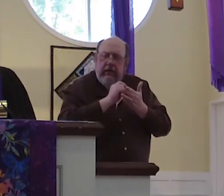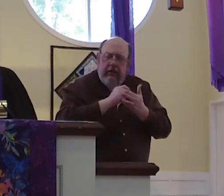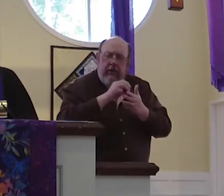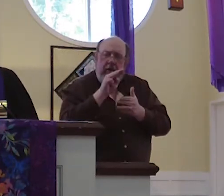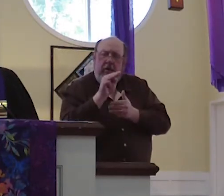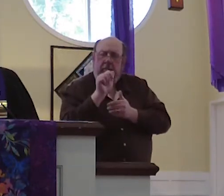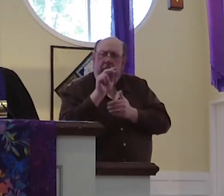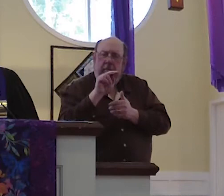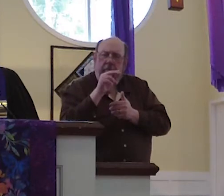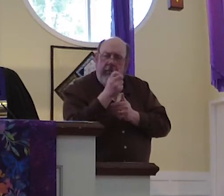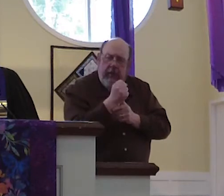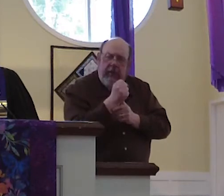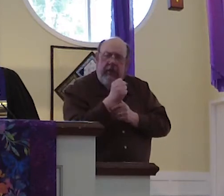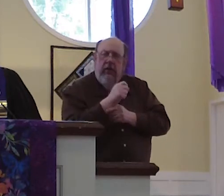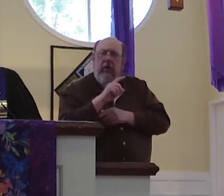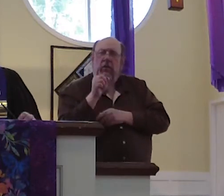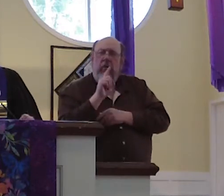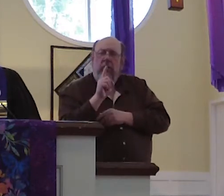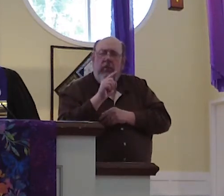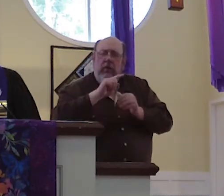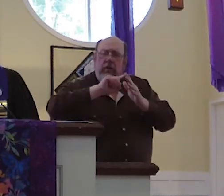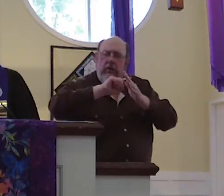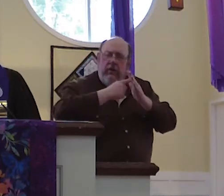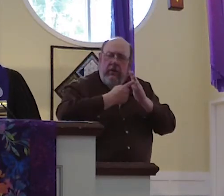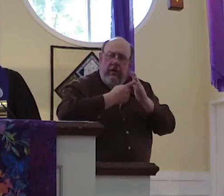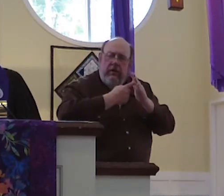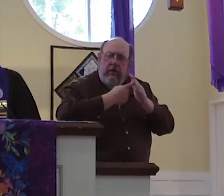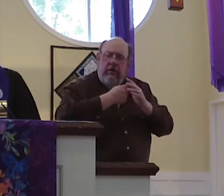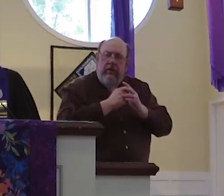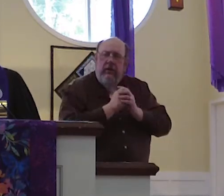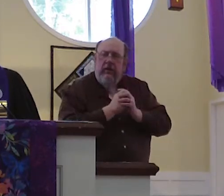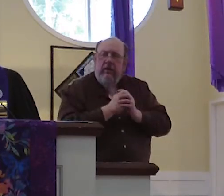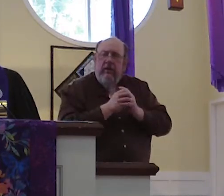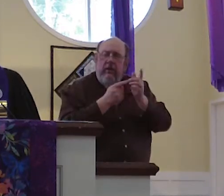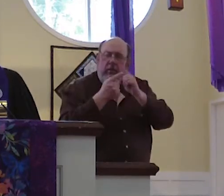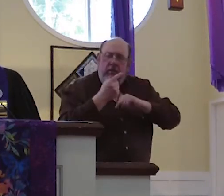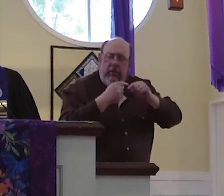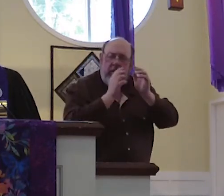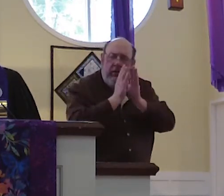a hint as to where we should begin when we pray,